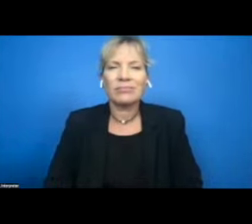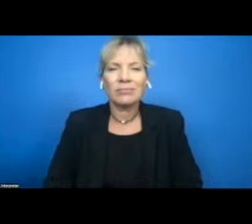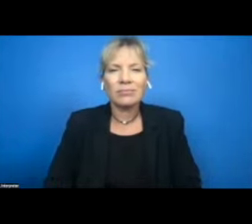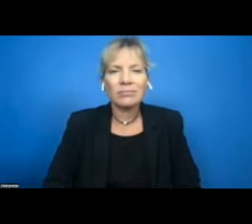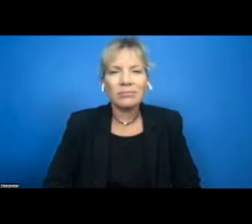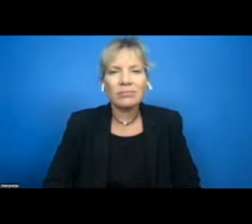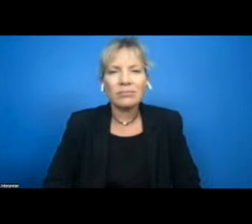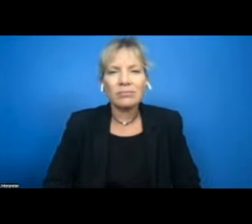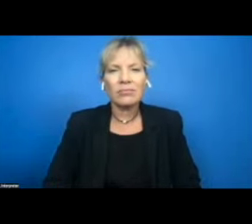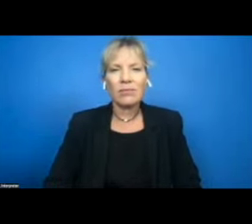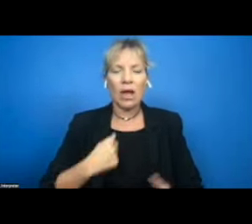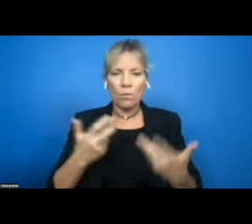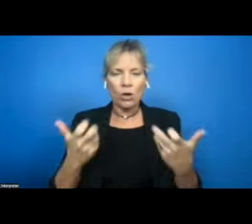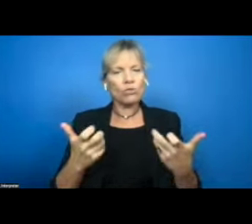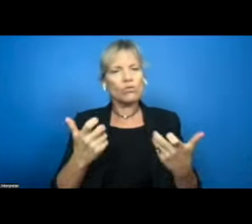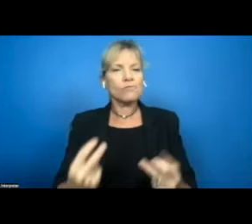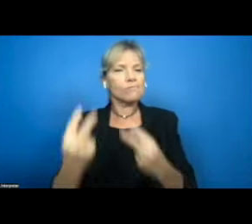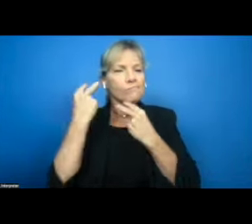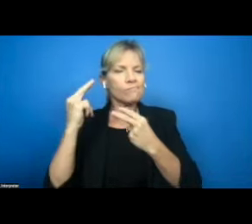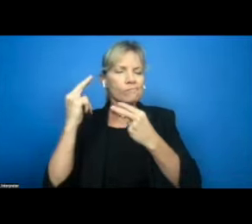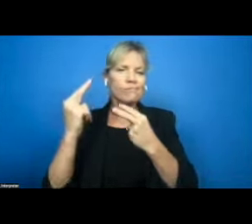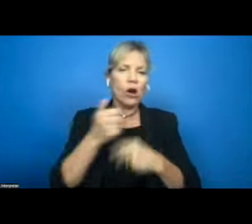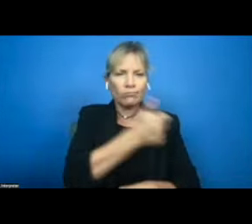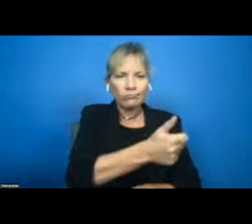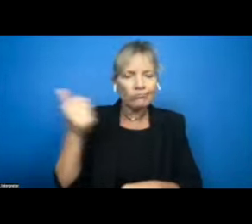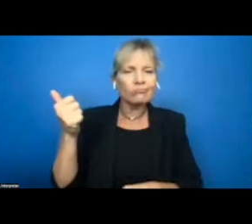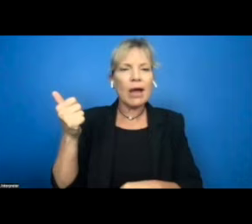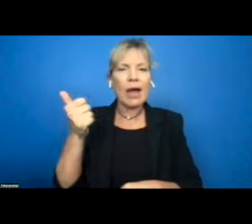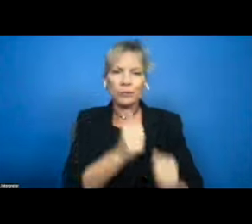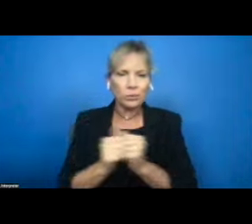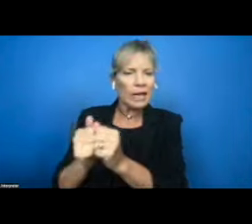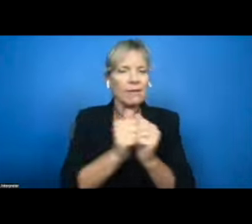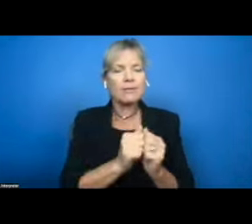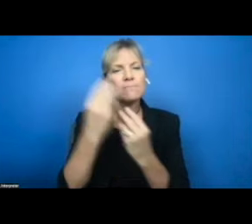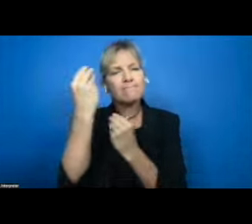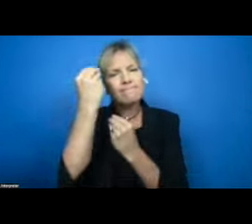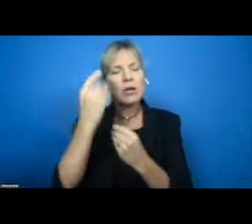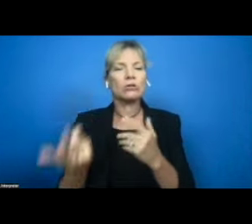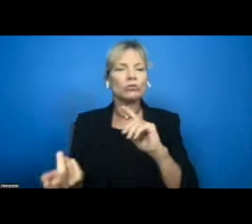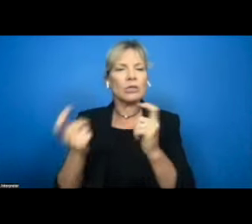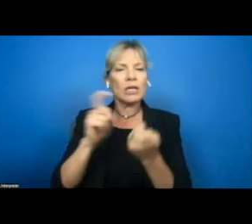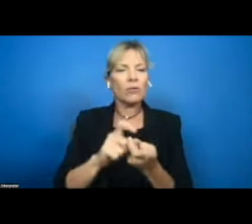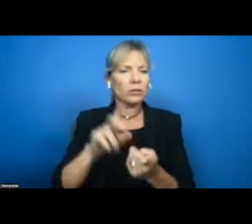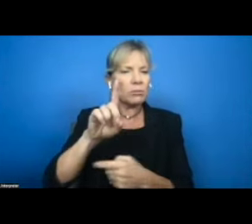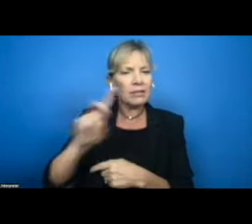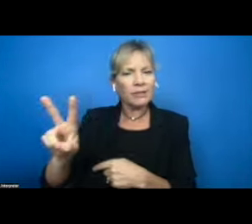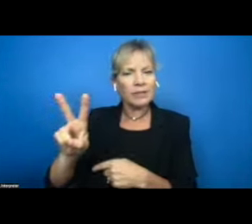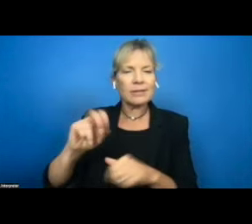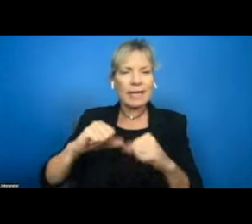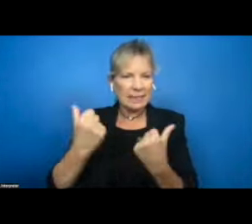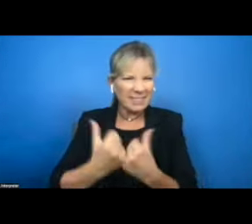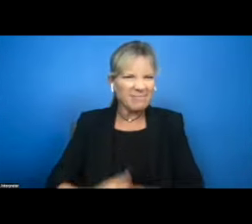I want you to reflect individually and collectively to transform domestic violence